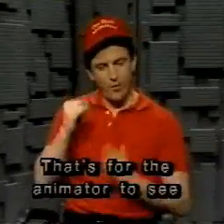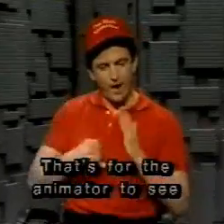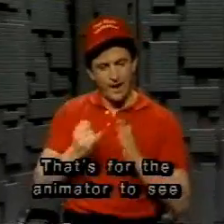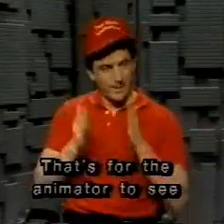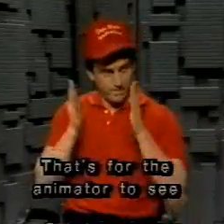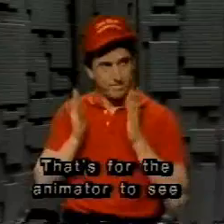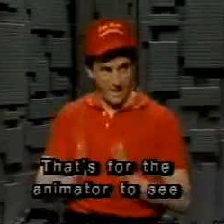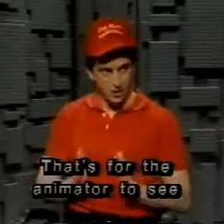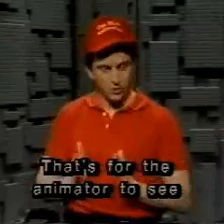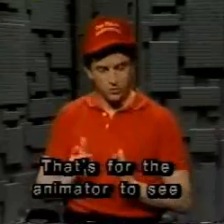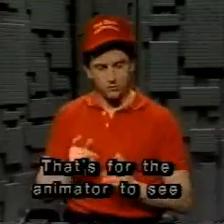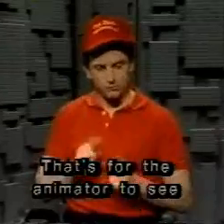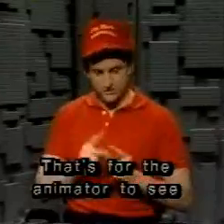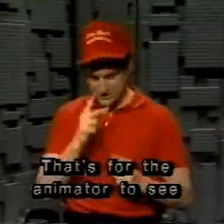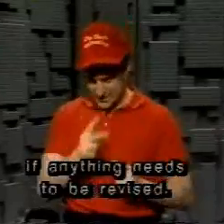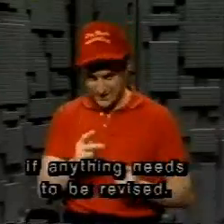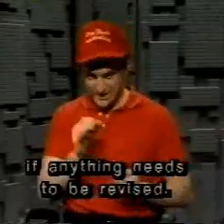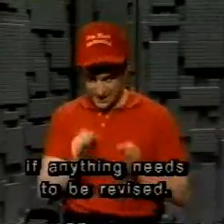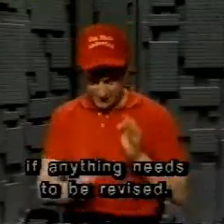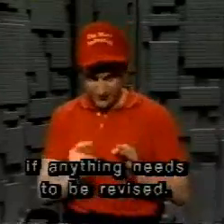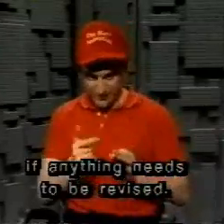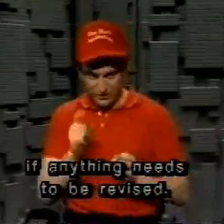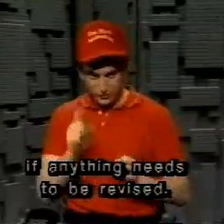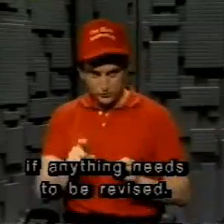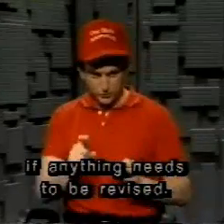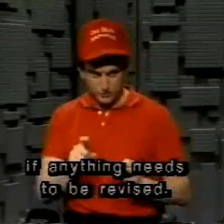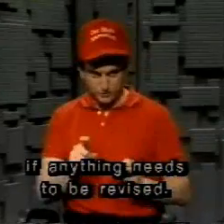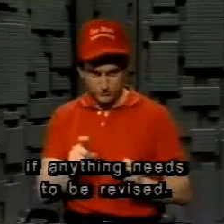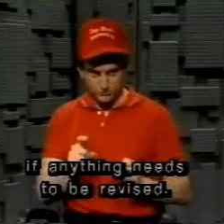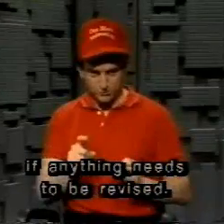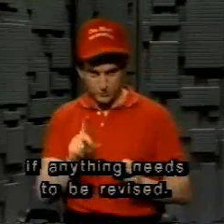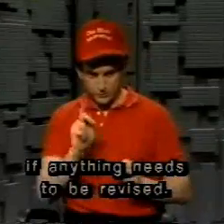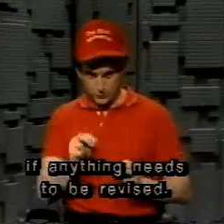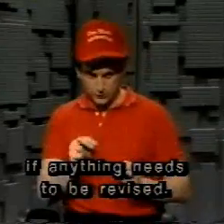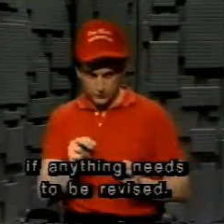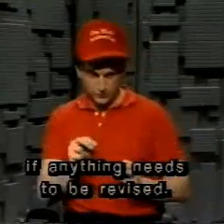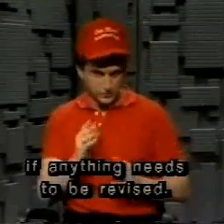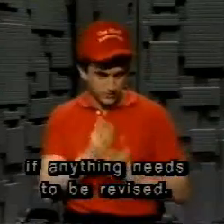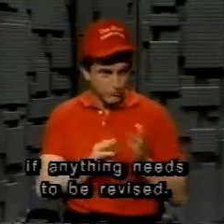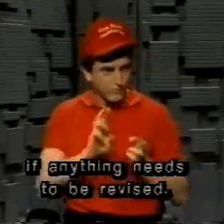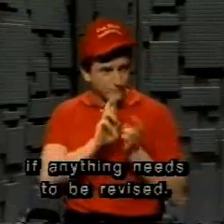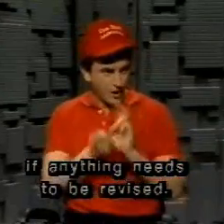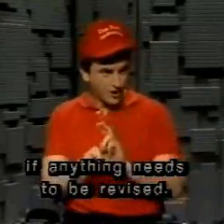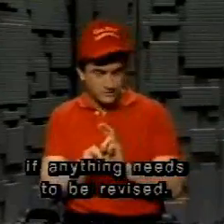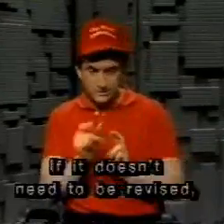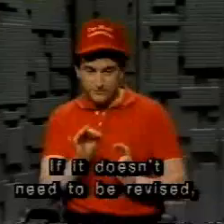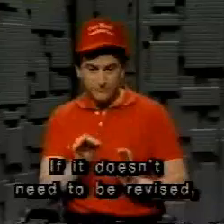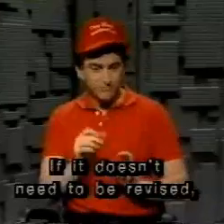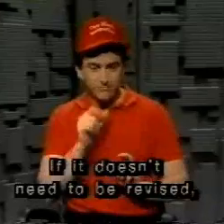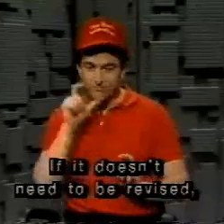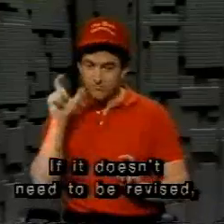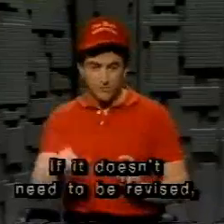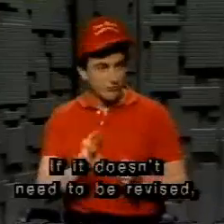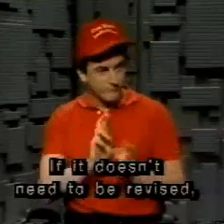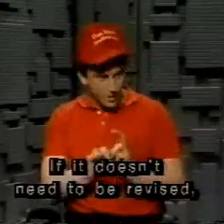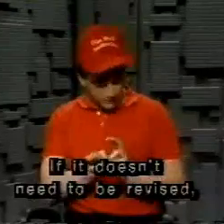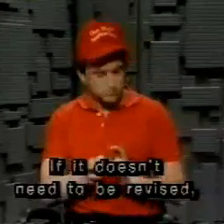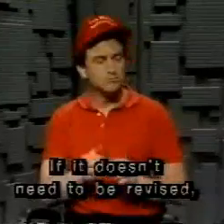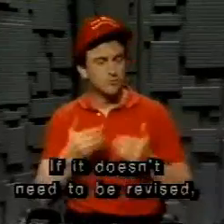That's for the animator to see if anything needs to be revised. If it doesn't need to be revised, then we